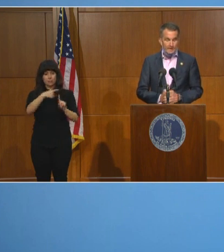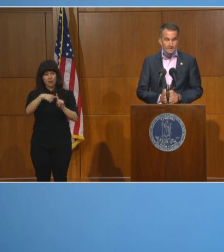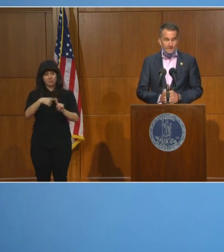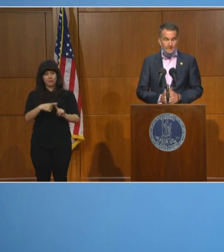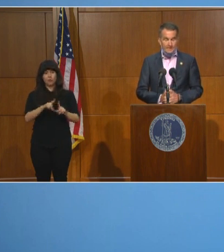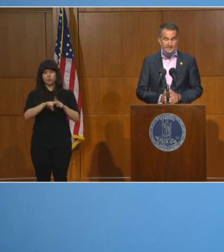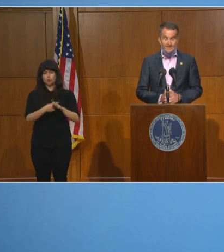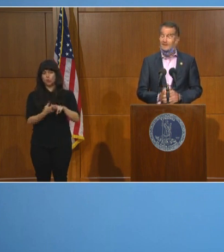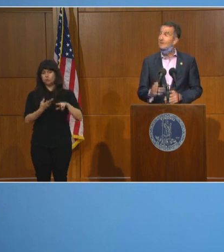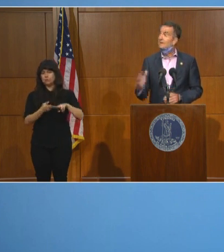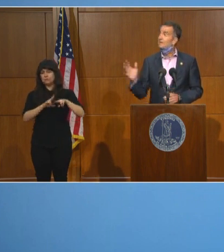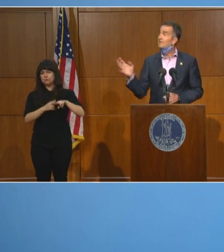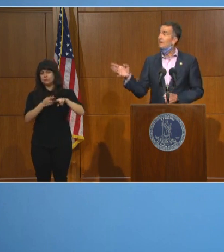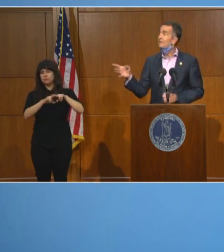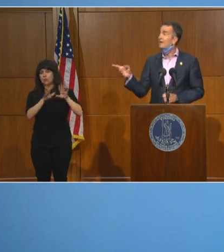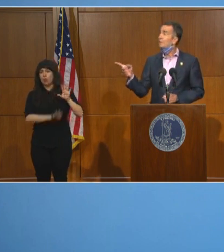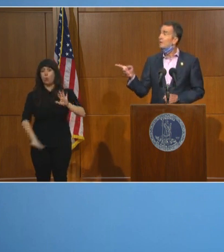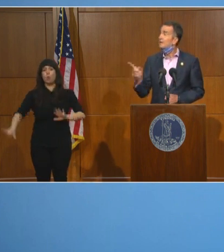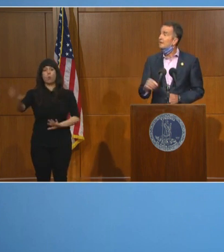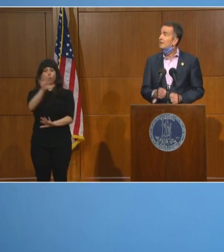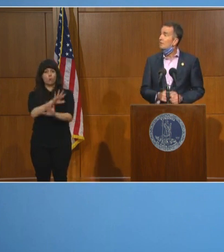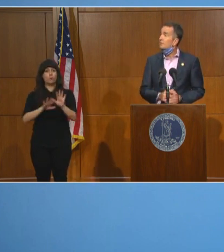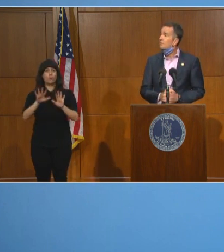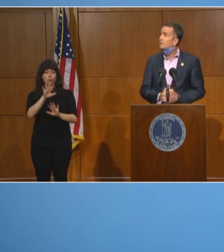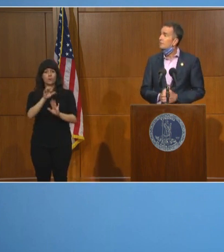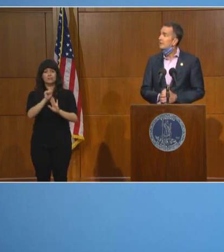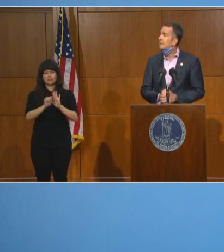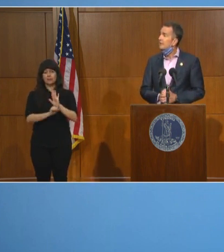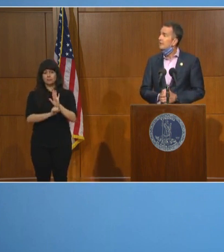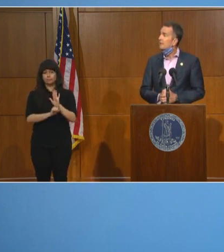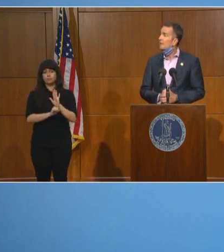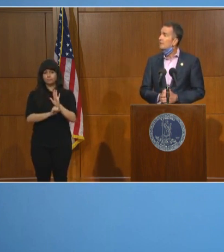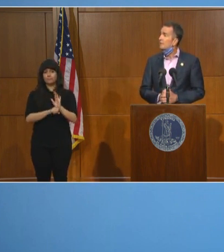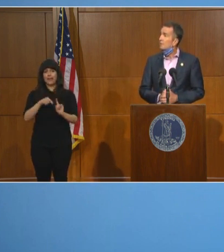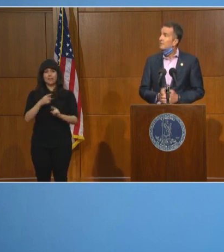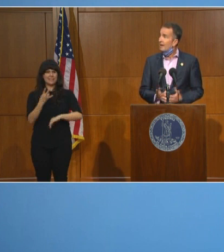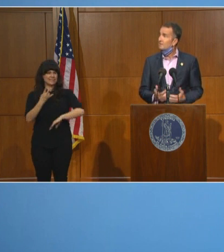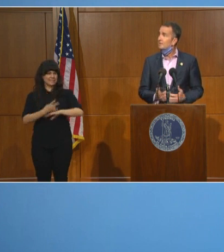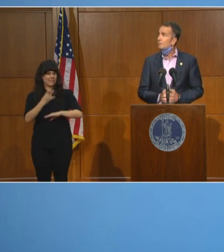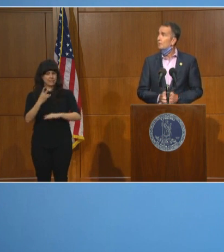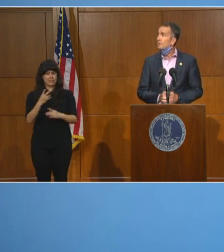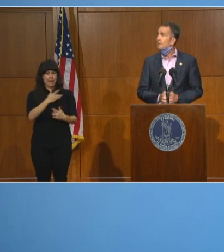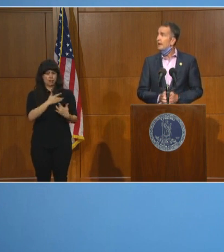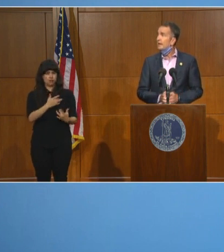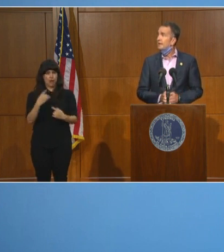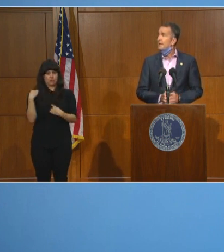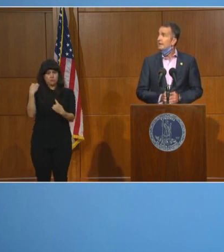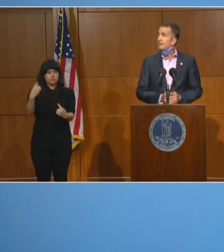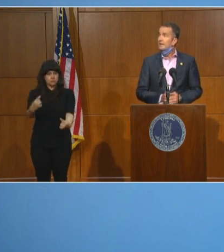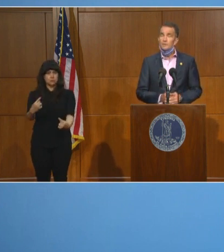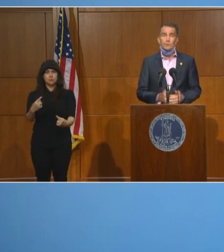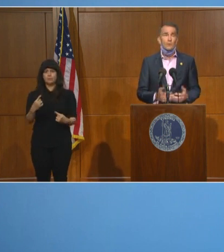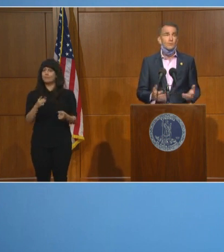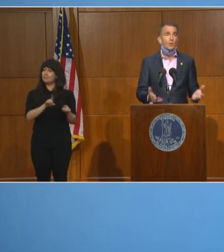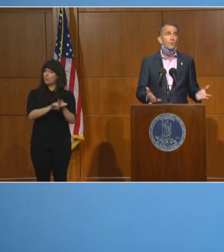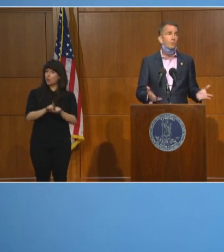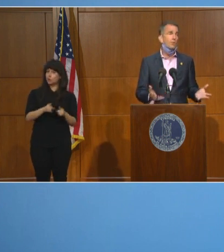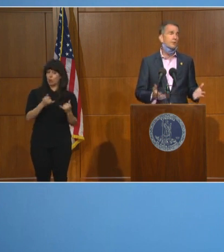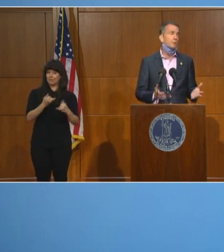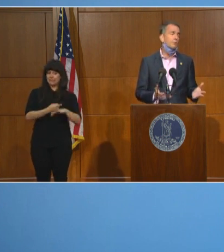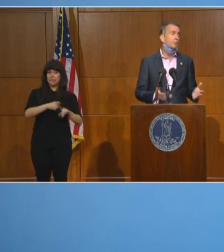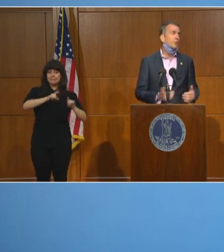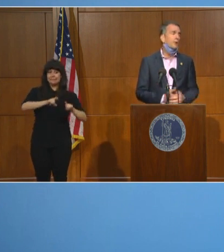statewide in this 7-day trend, and it also should be noted that we're testing more. Today, as you all saw,